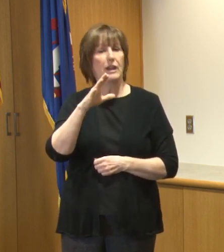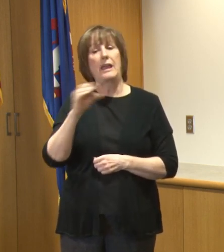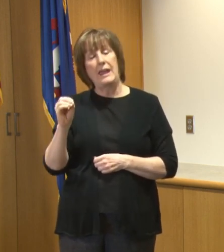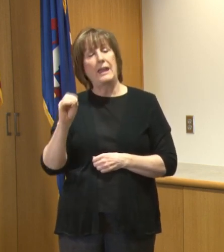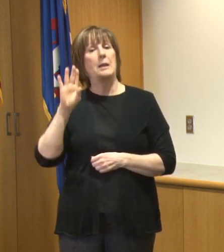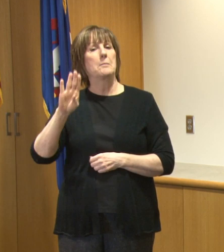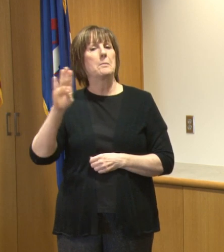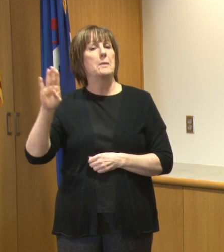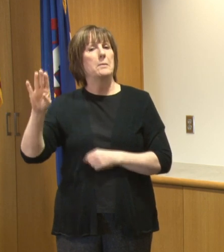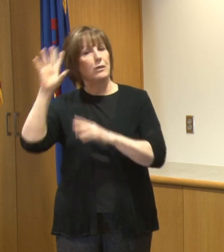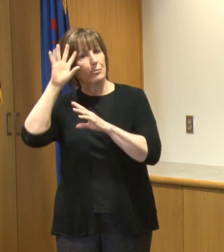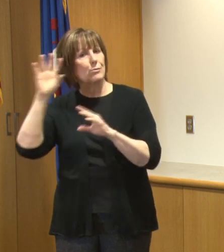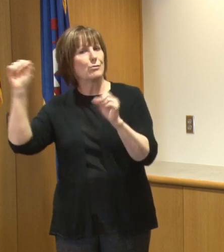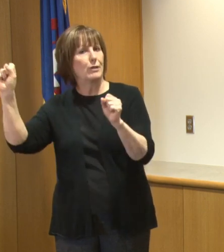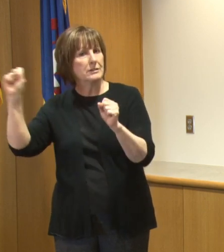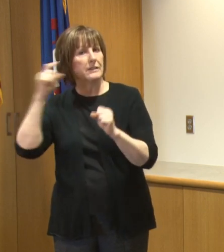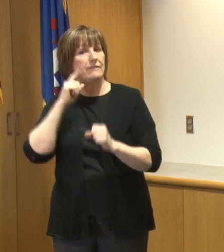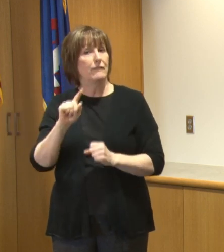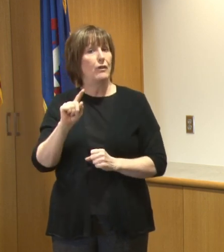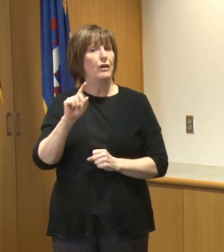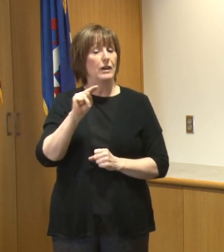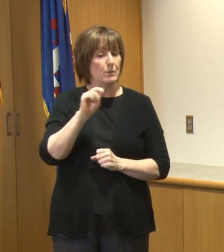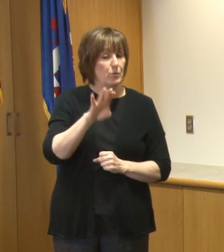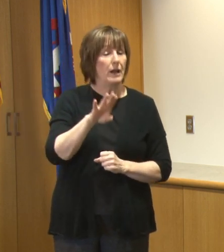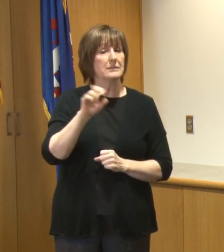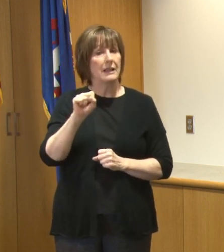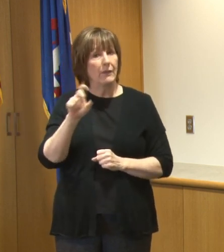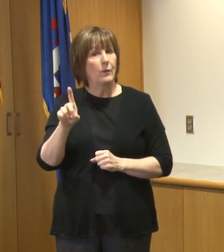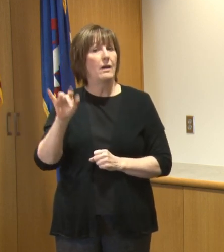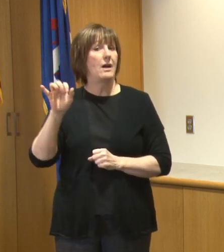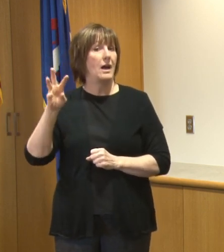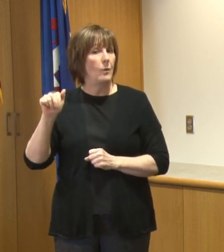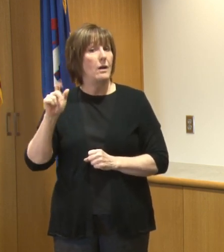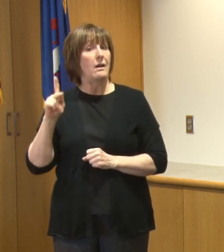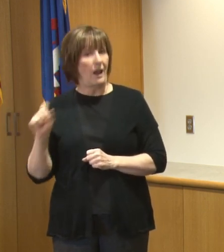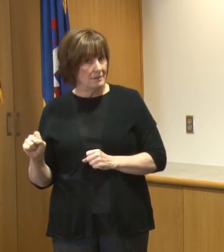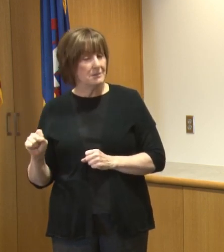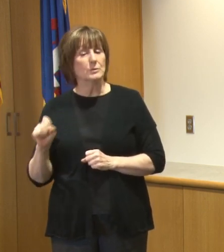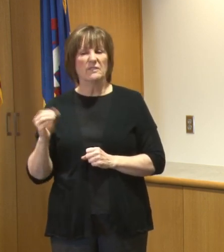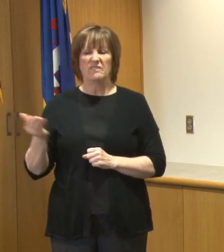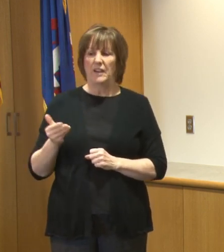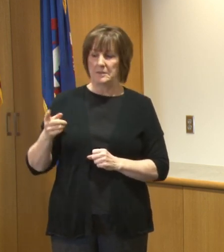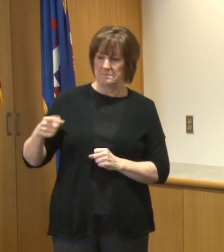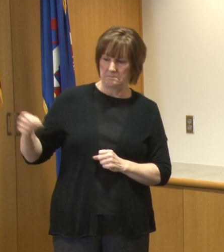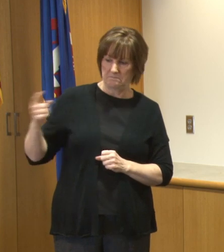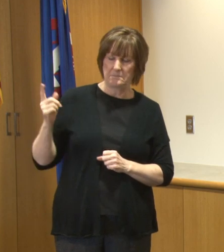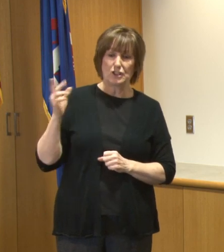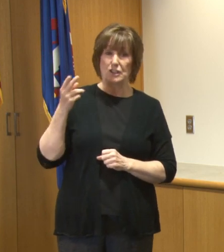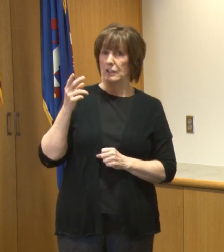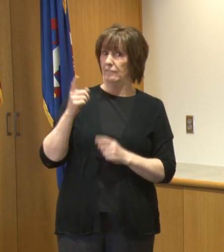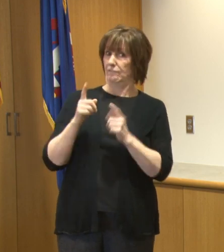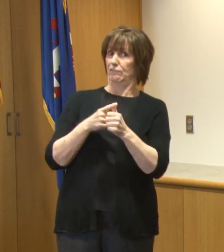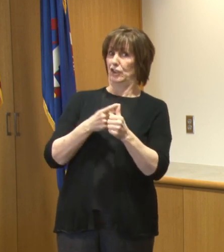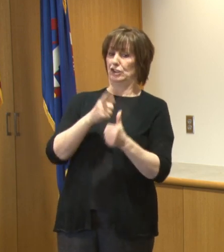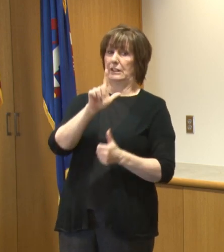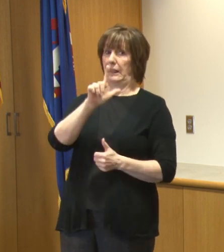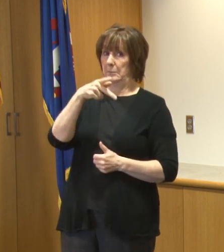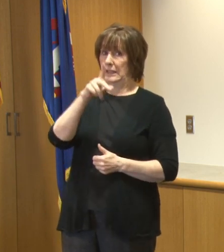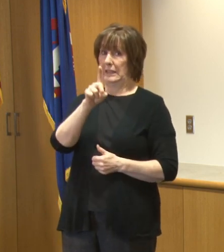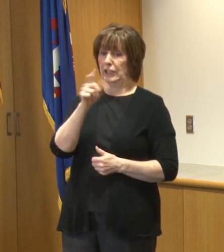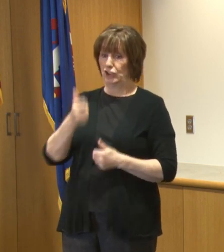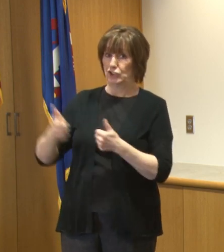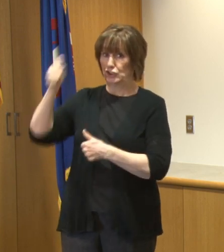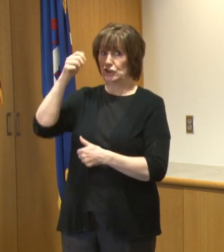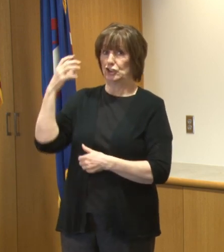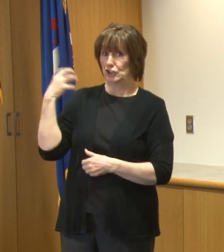Better Business Bureau for Nebraska, South Dakota, Iowa, and Kansas. So at this time, I'd like to invite the chief to come forward and tell us what he's